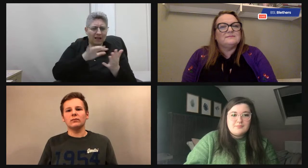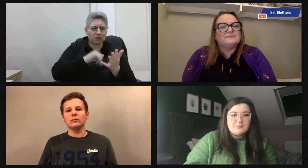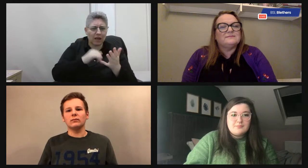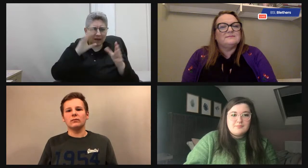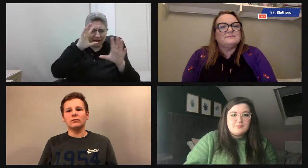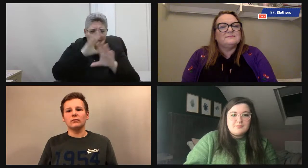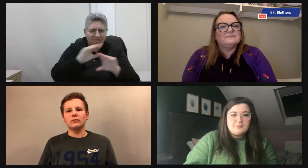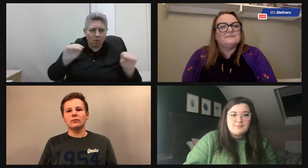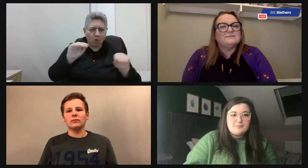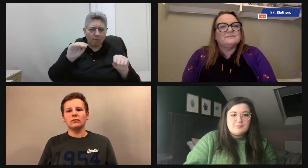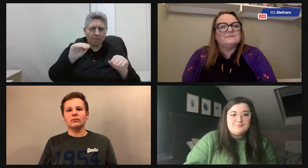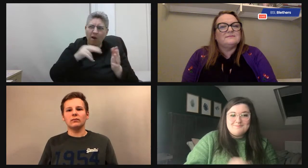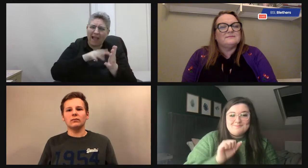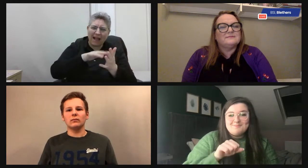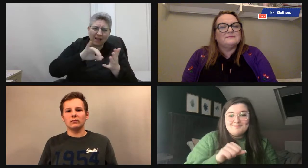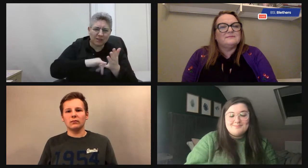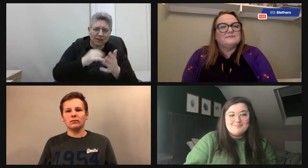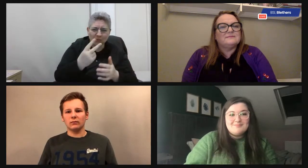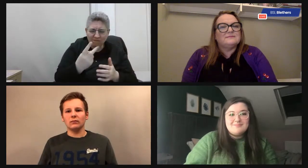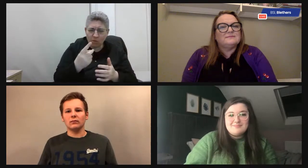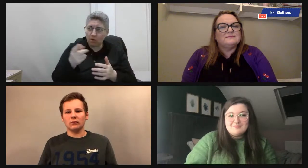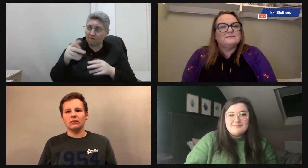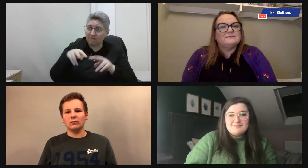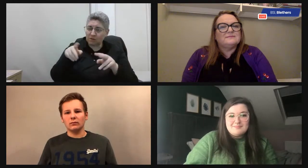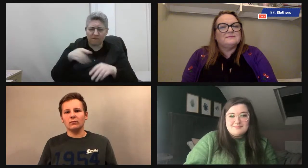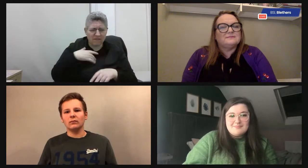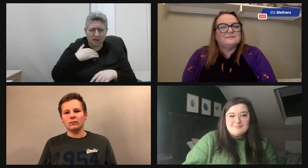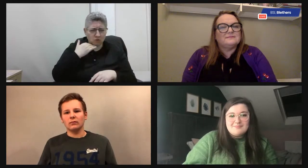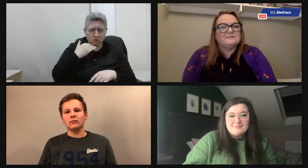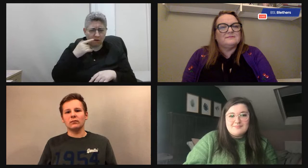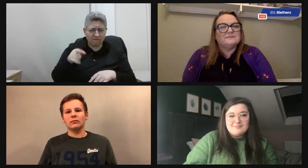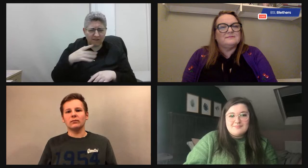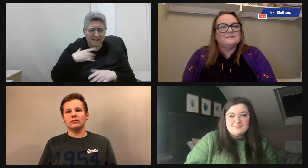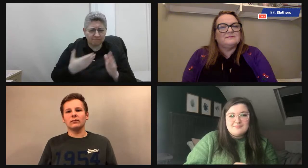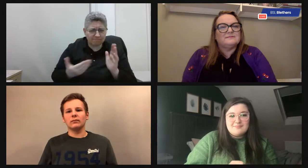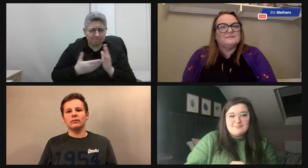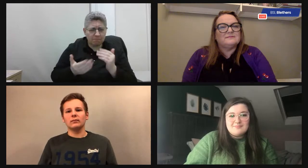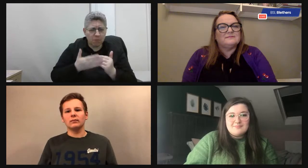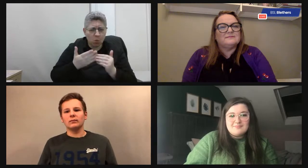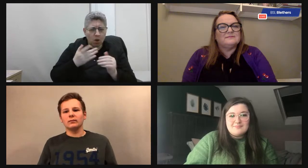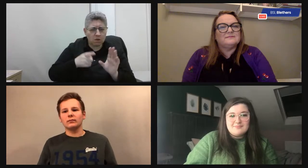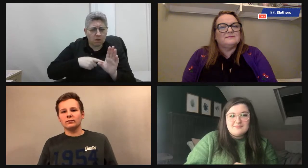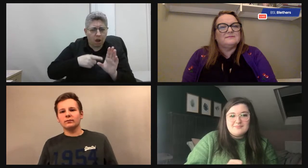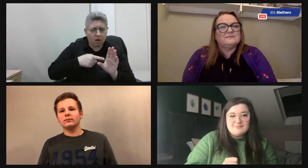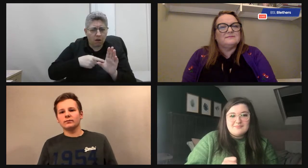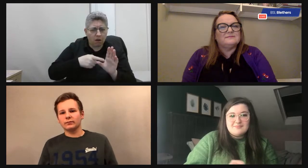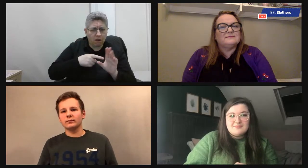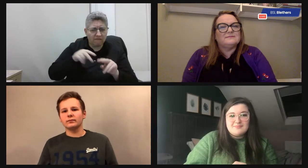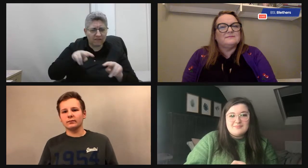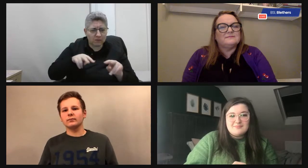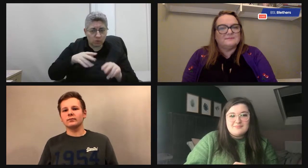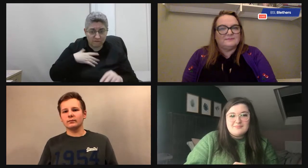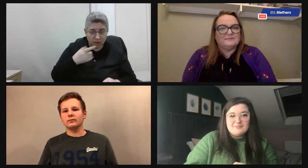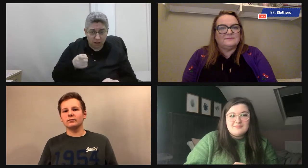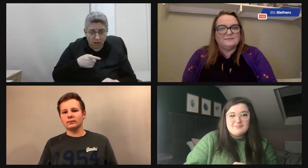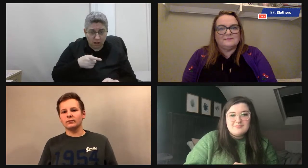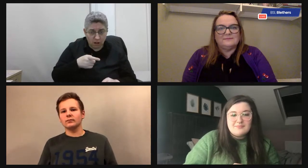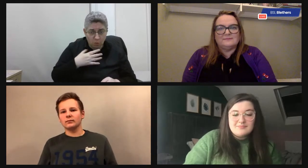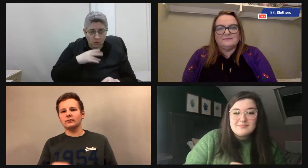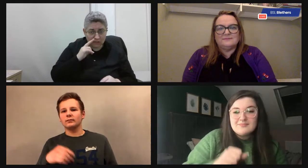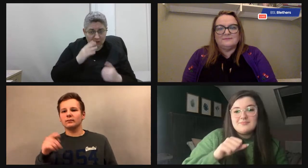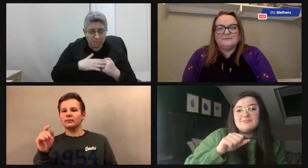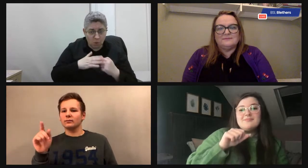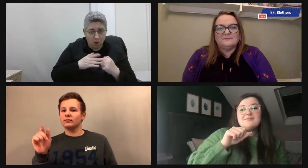you think that NHS Inform, NHS 24, do you think there should be